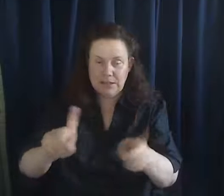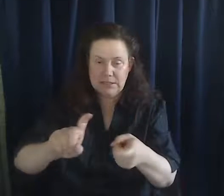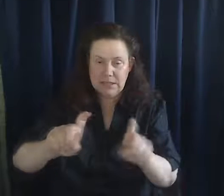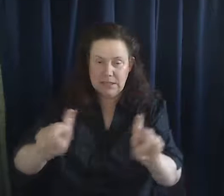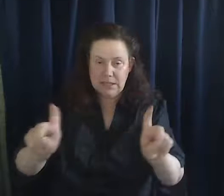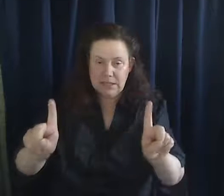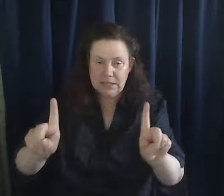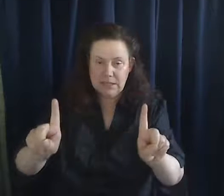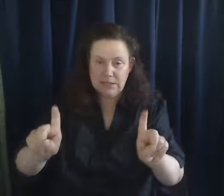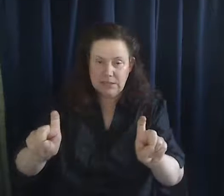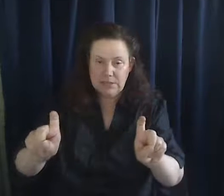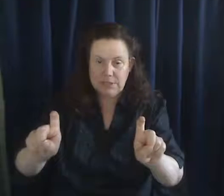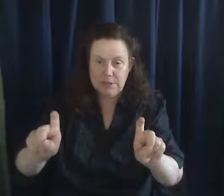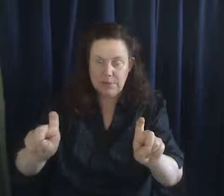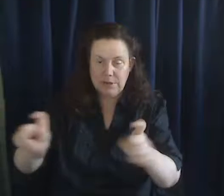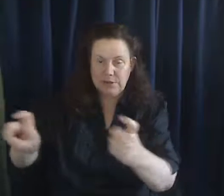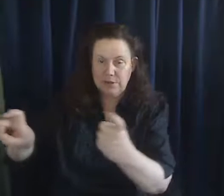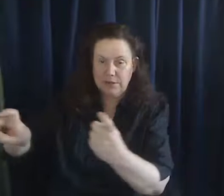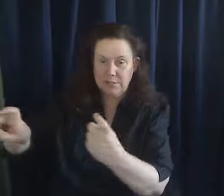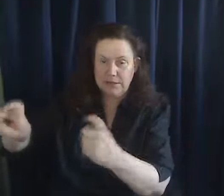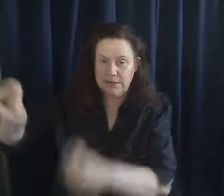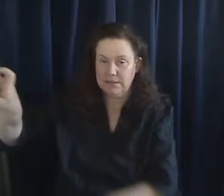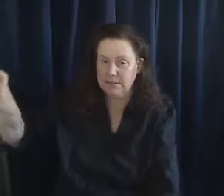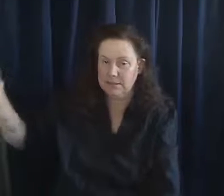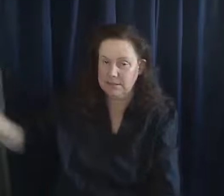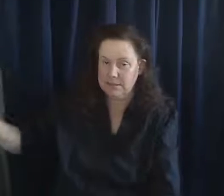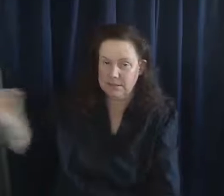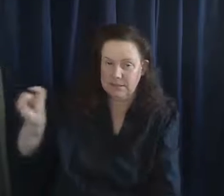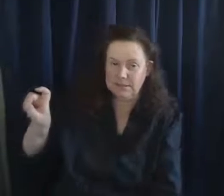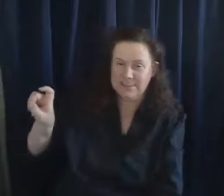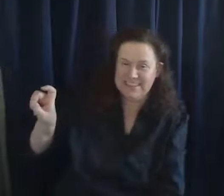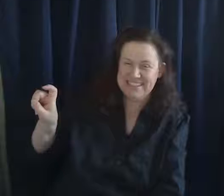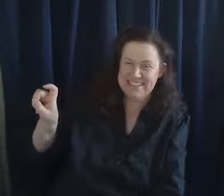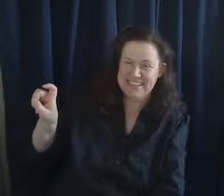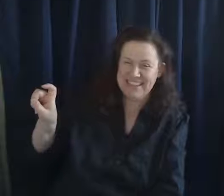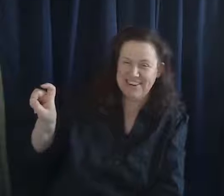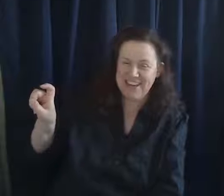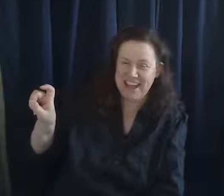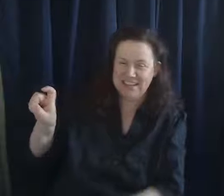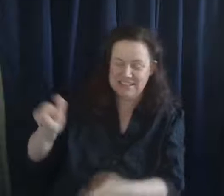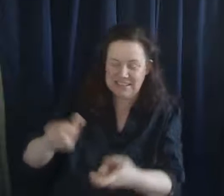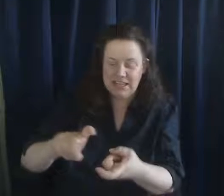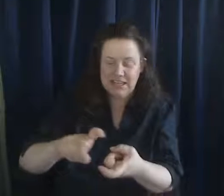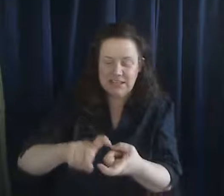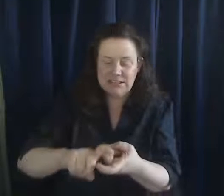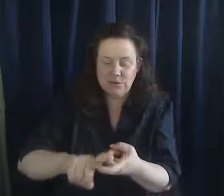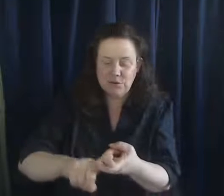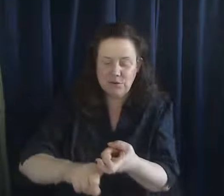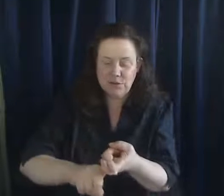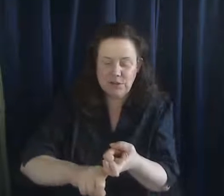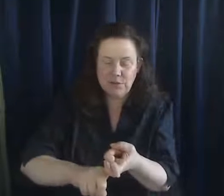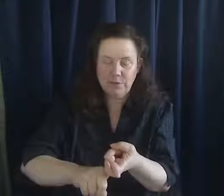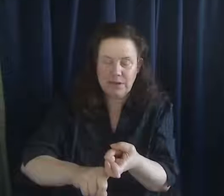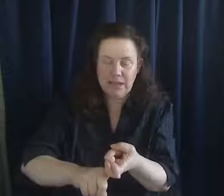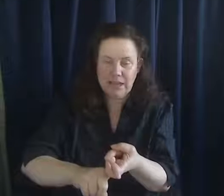friend, you take a pointer and bend it. This is the letter X. So you hook your right